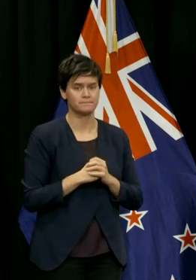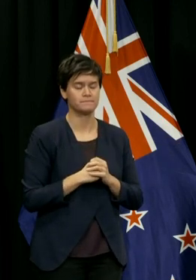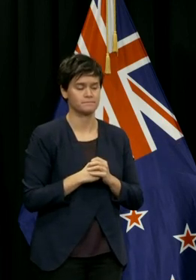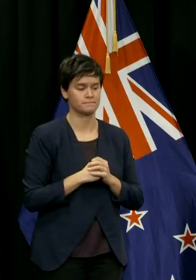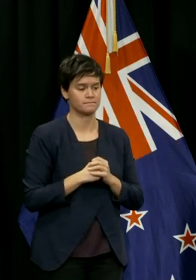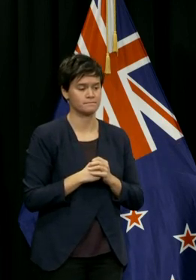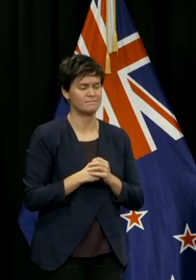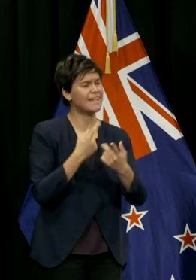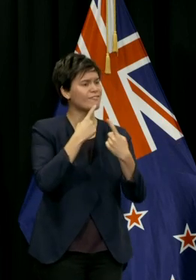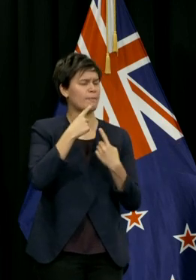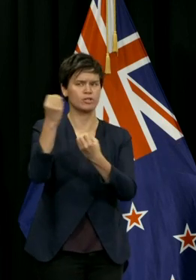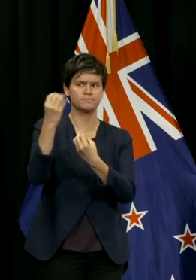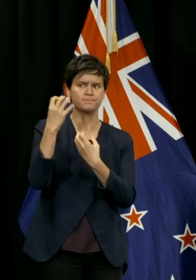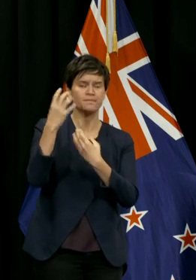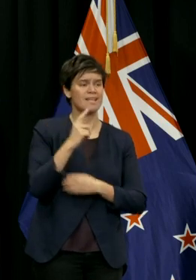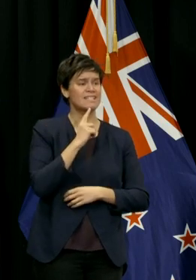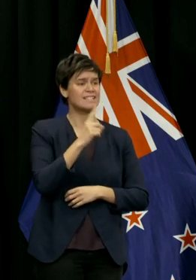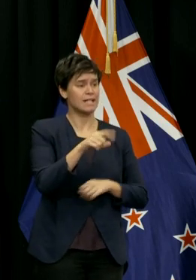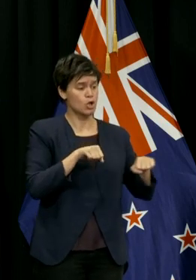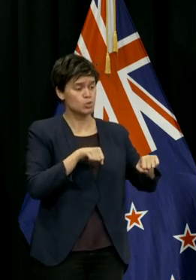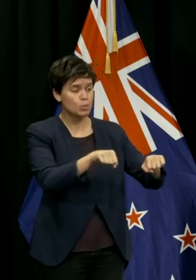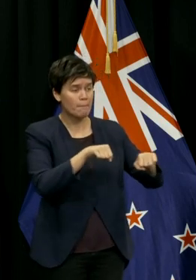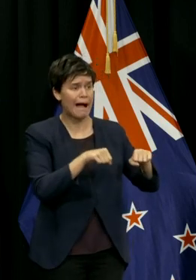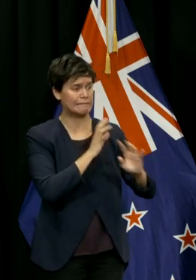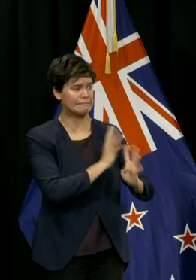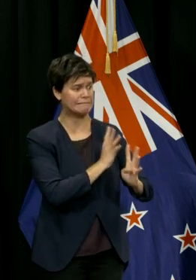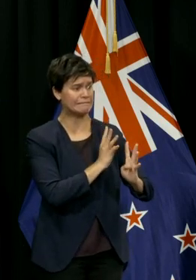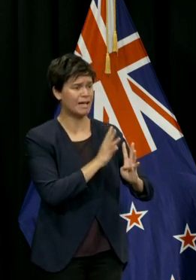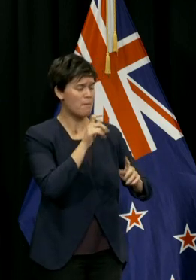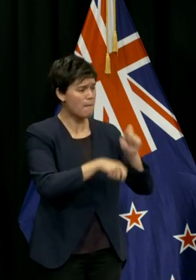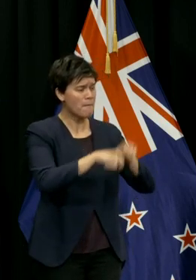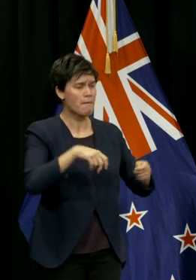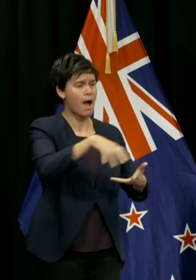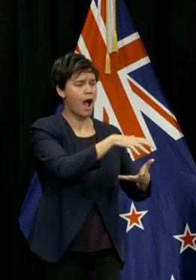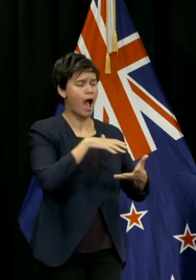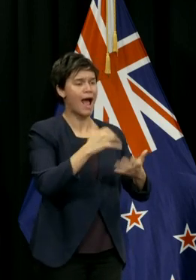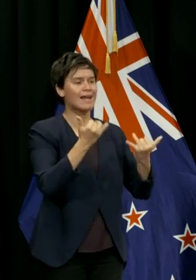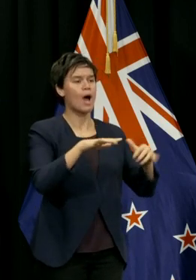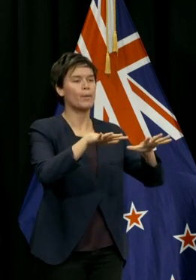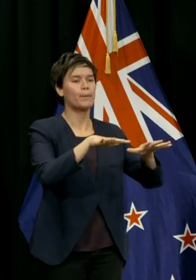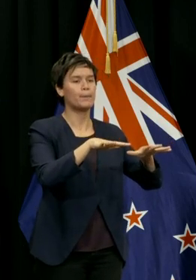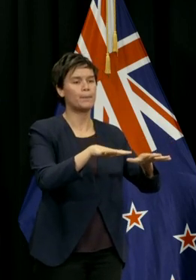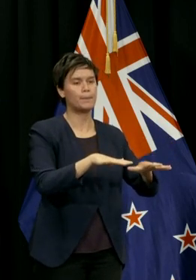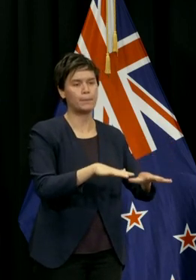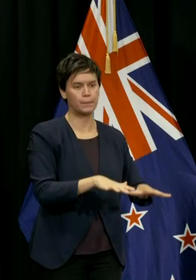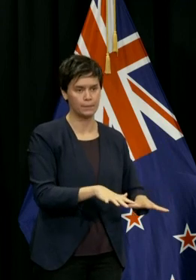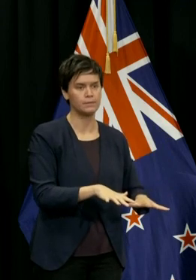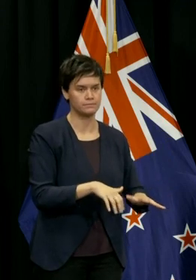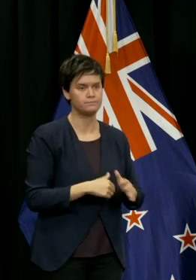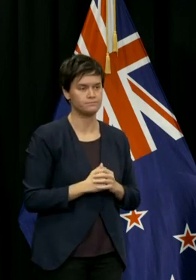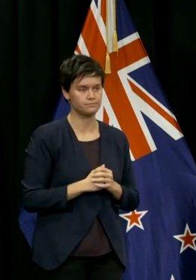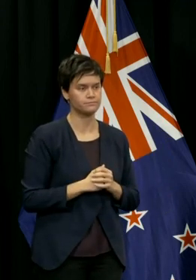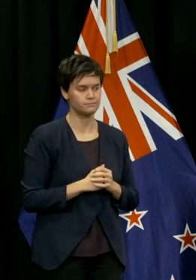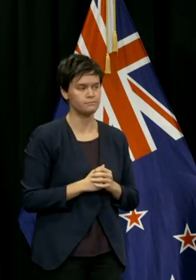that supermarkets are generally orderly and that the panic buying we saw in recent days seems to have settled